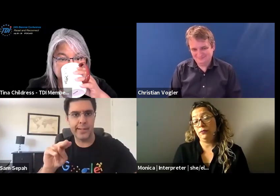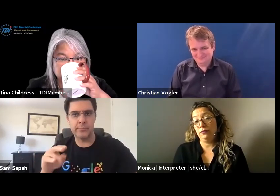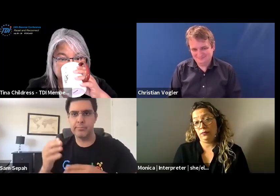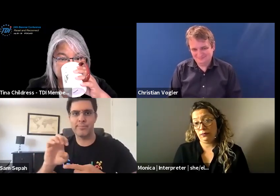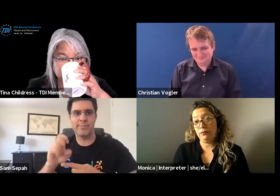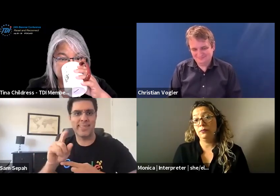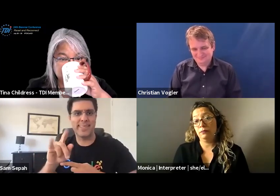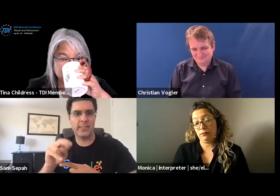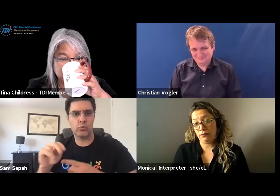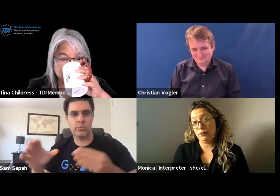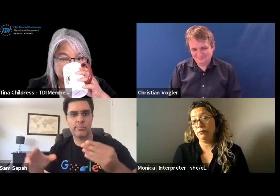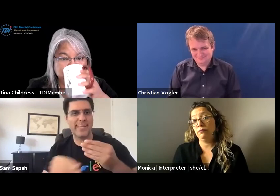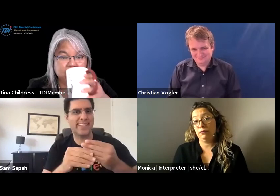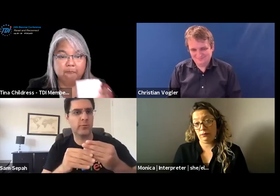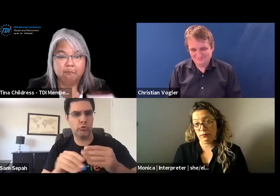are able to plug in to